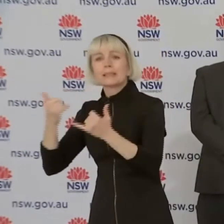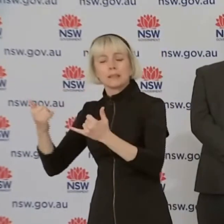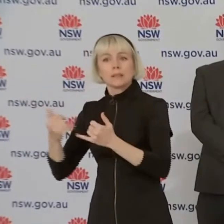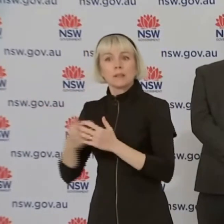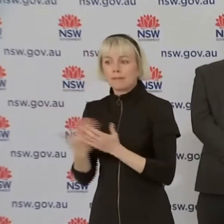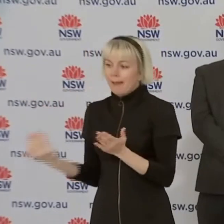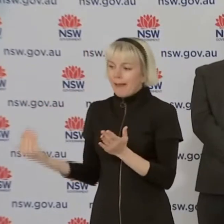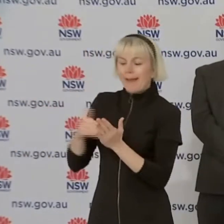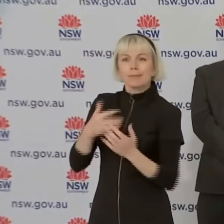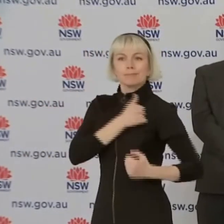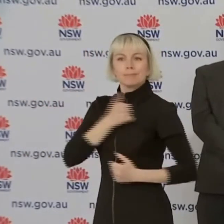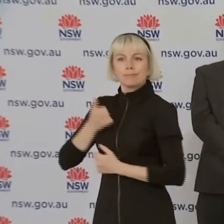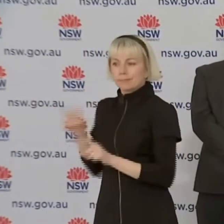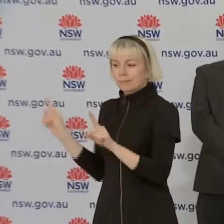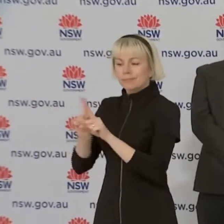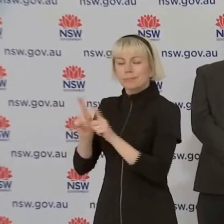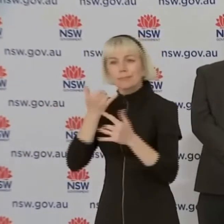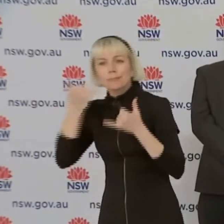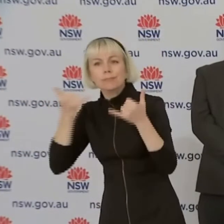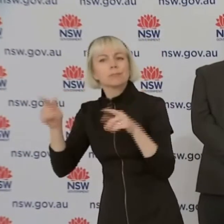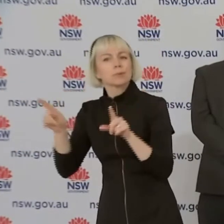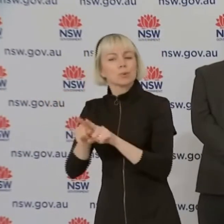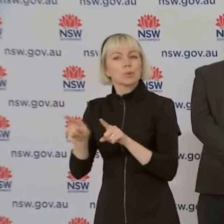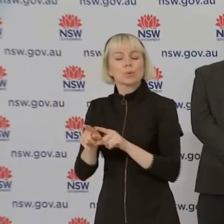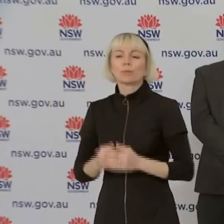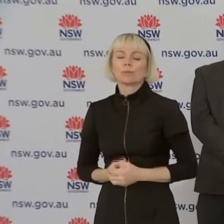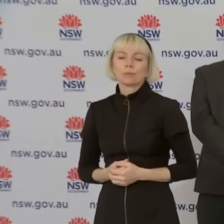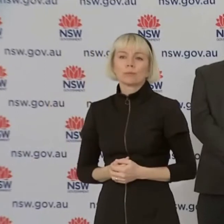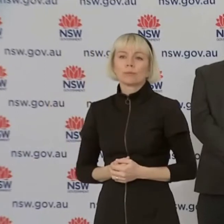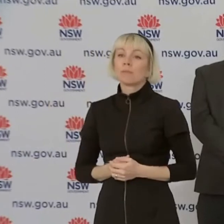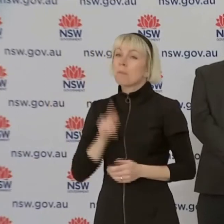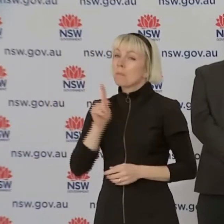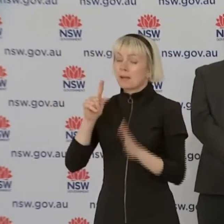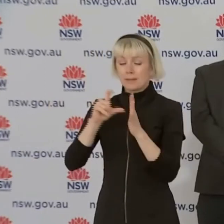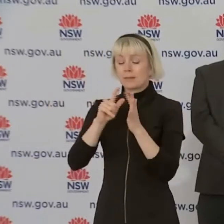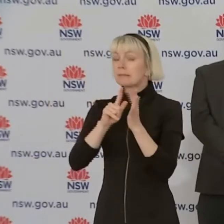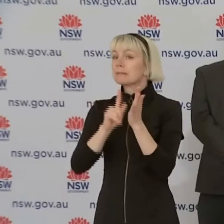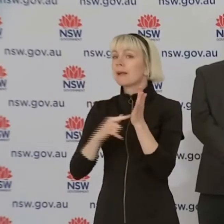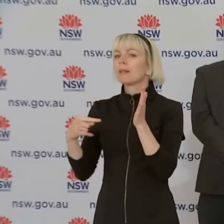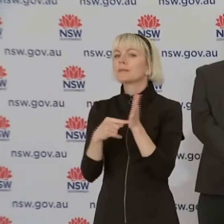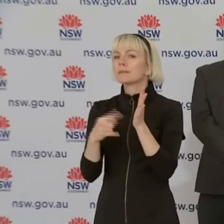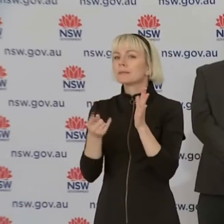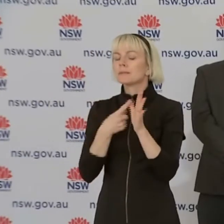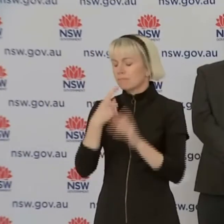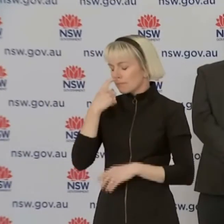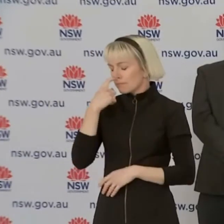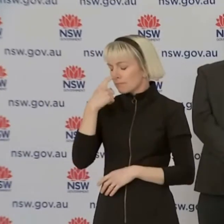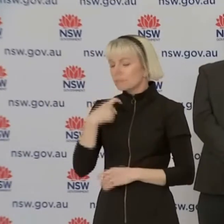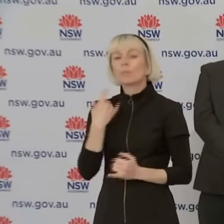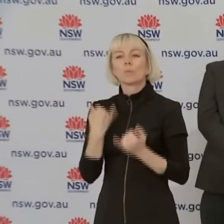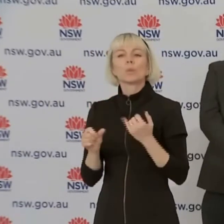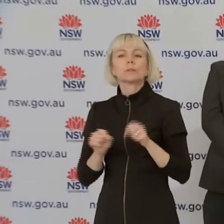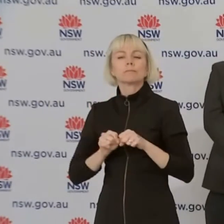we realise that some of the environments where we wouldn't normally see transmission, we are occasionally seeing transmission. Now, many of